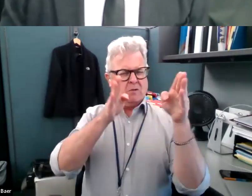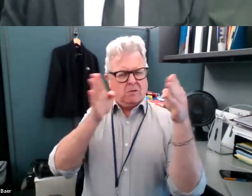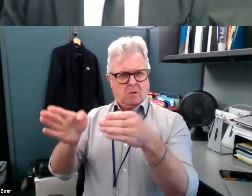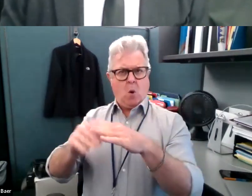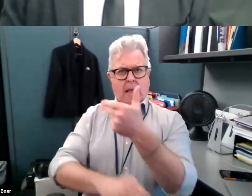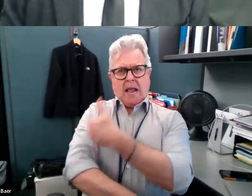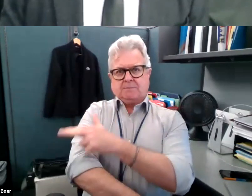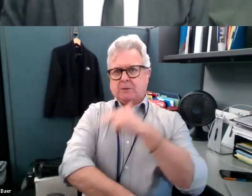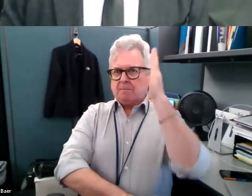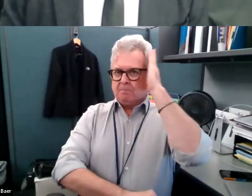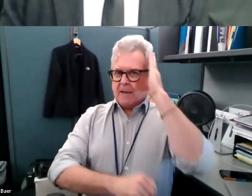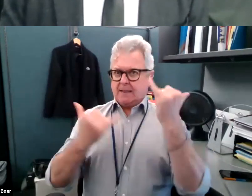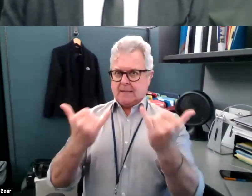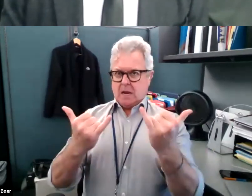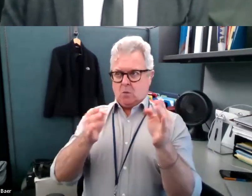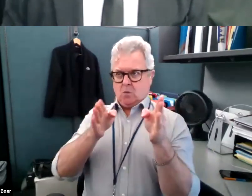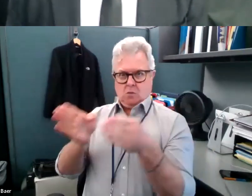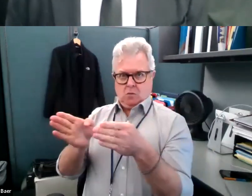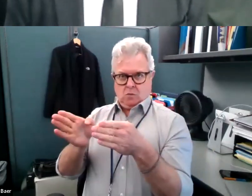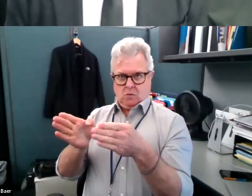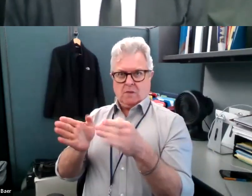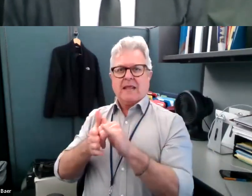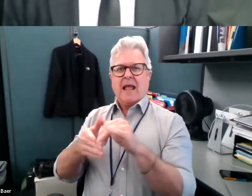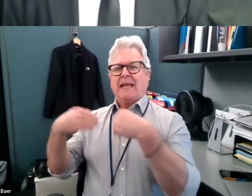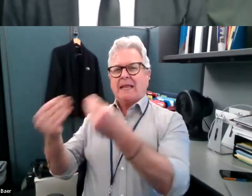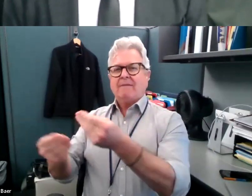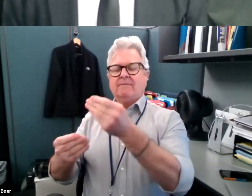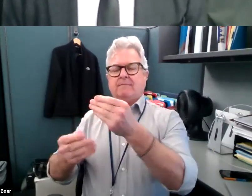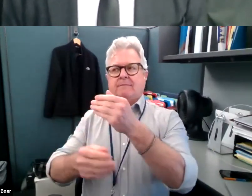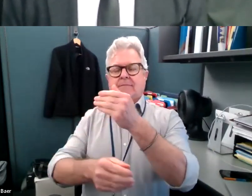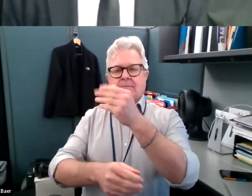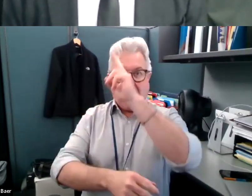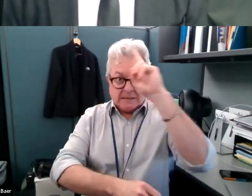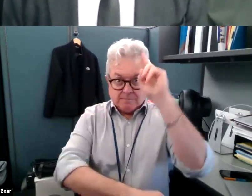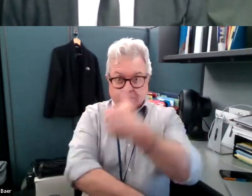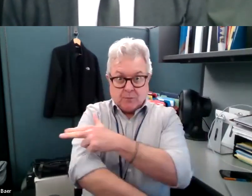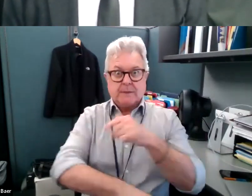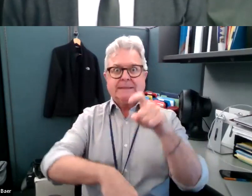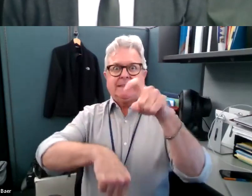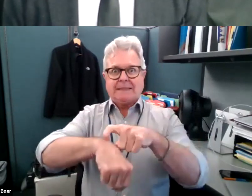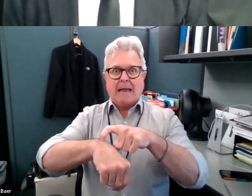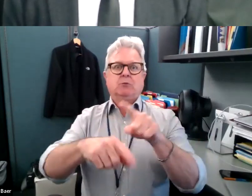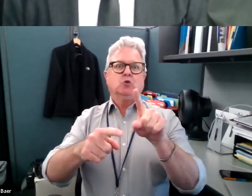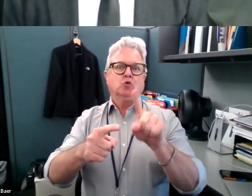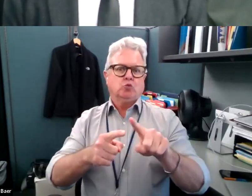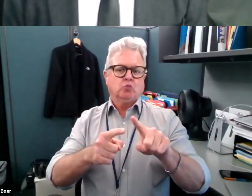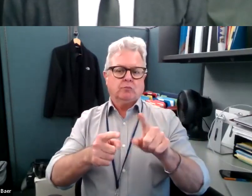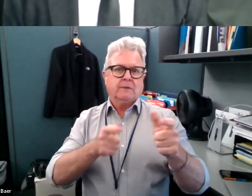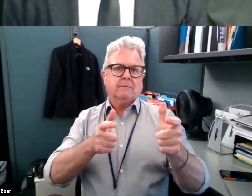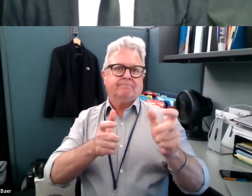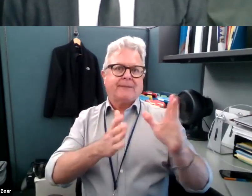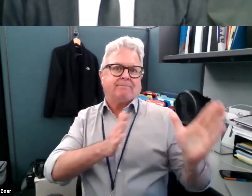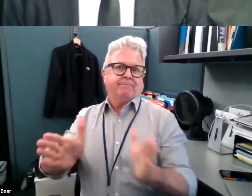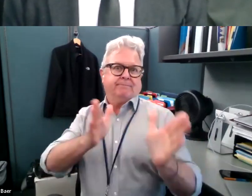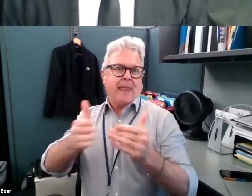COVID positive case, they're focusing more on the hospital beds now. And that is able to give the